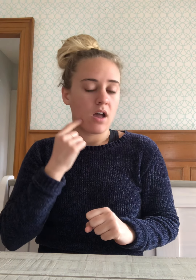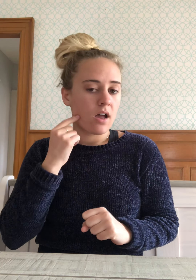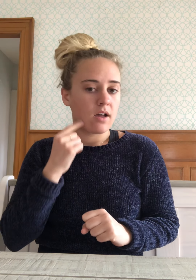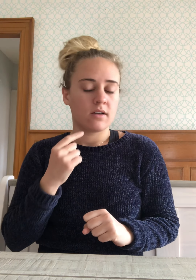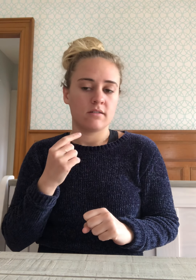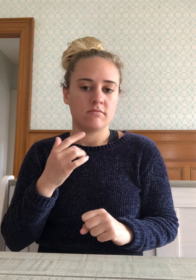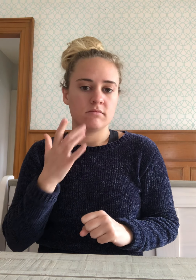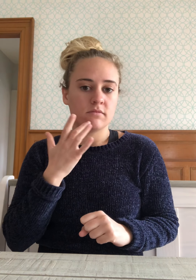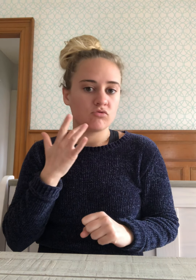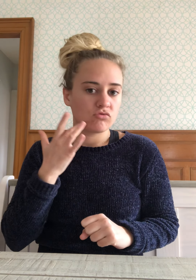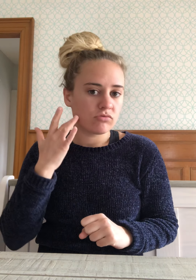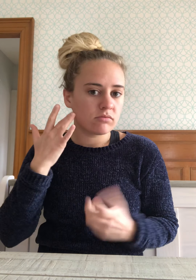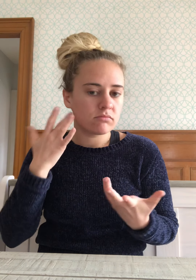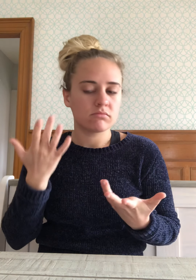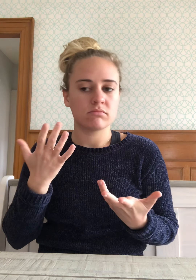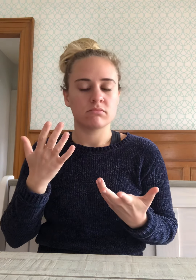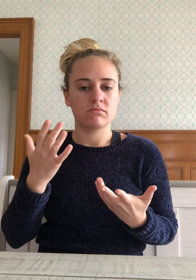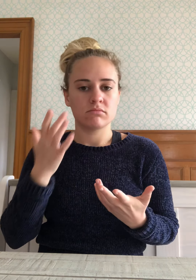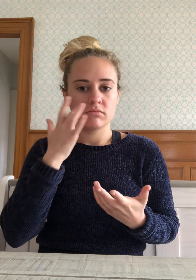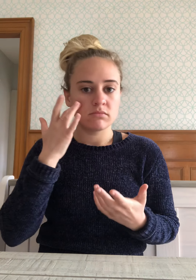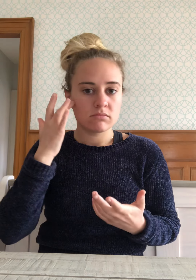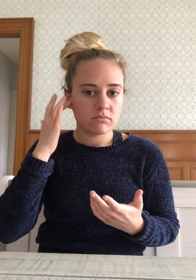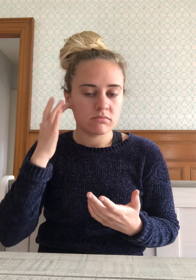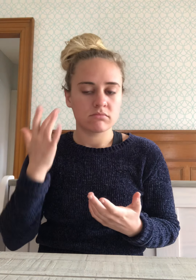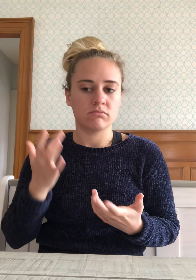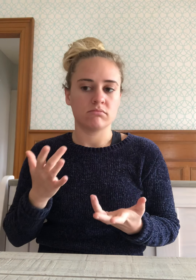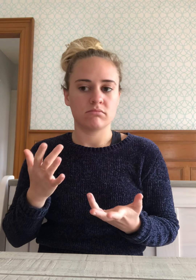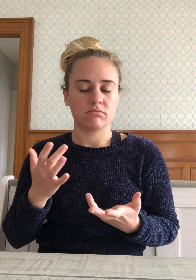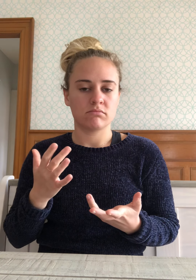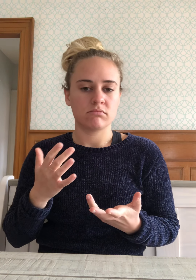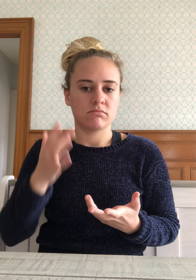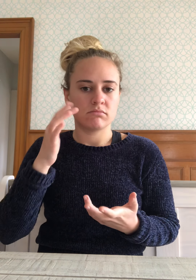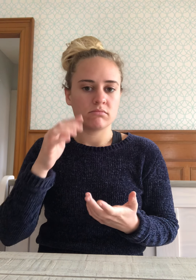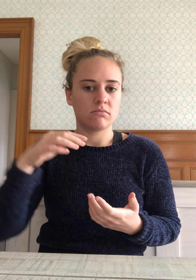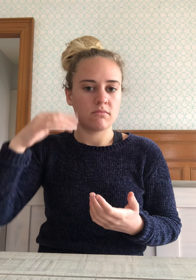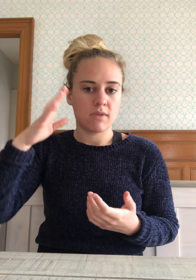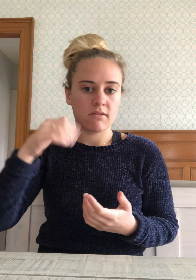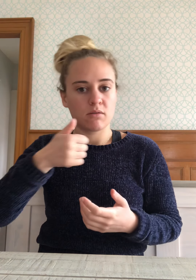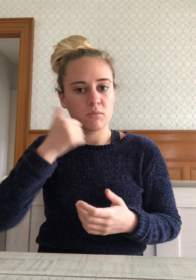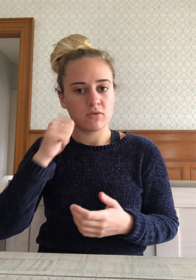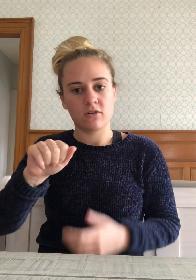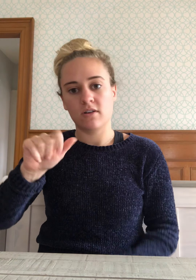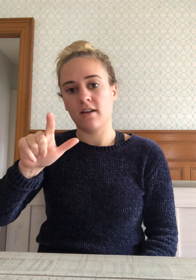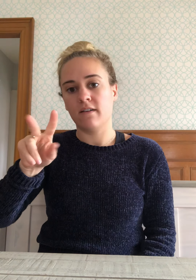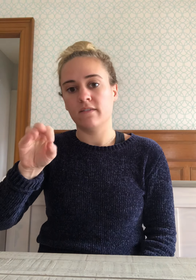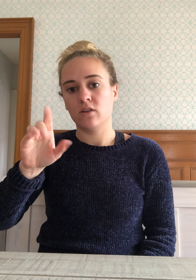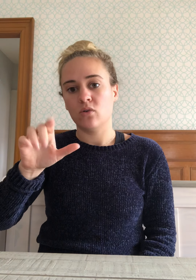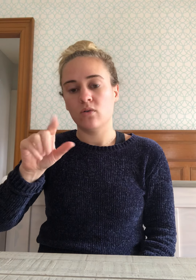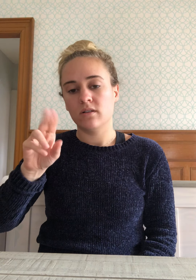and the maxillary posterior alveolus and feel whether or not the denture is there or